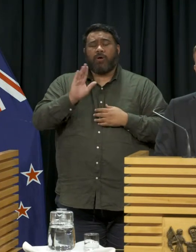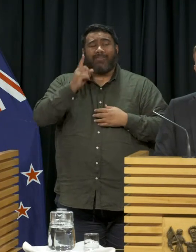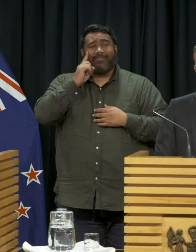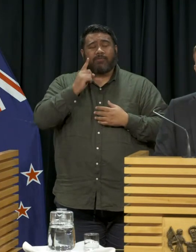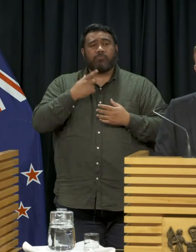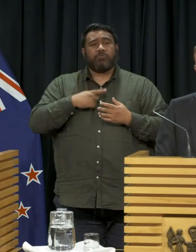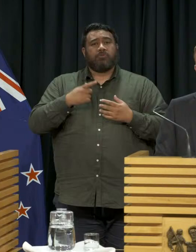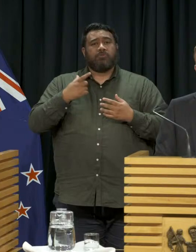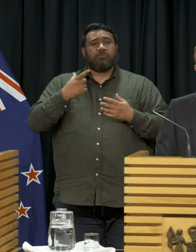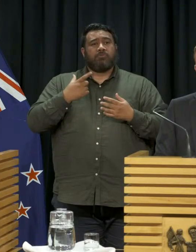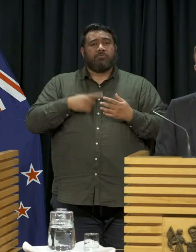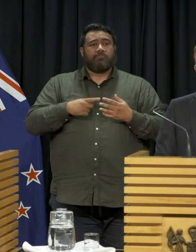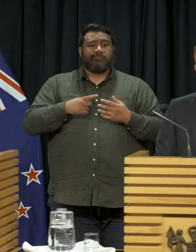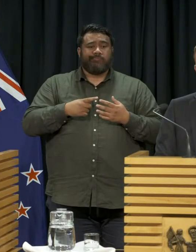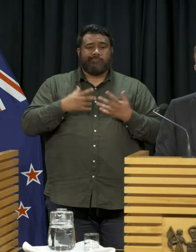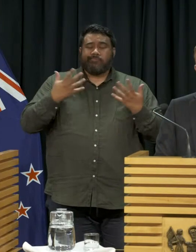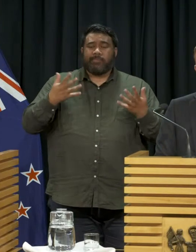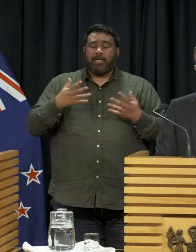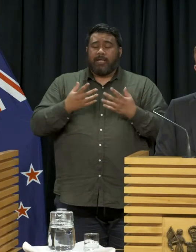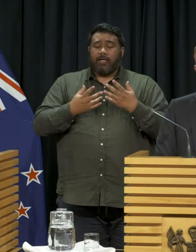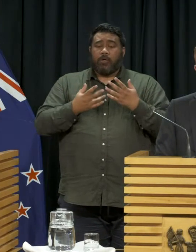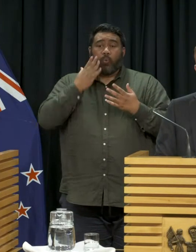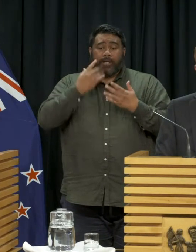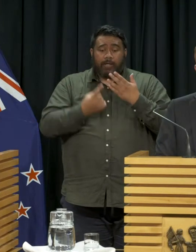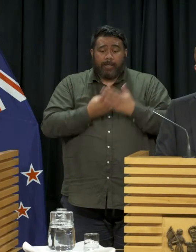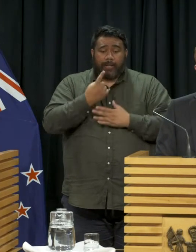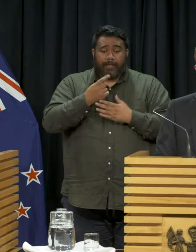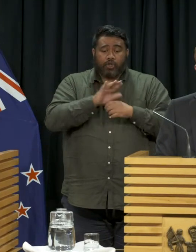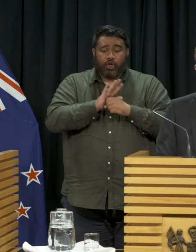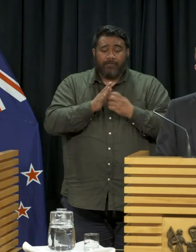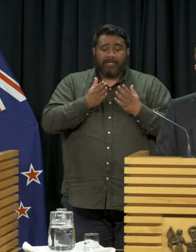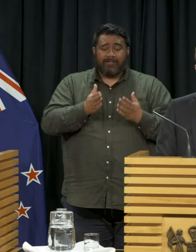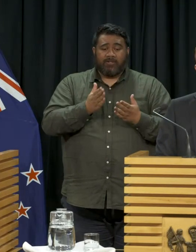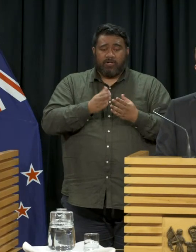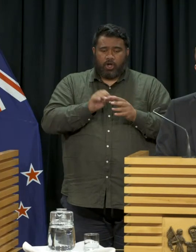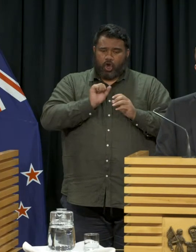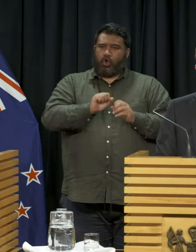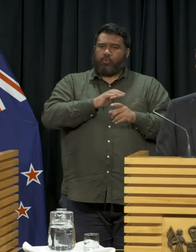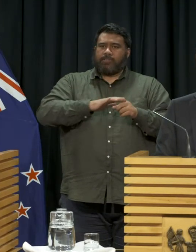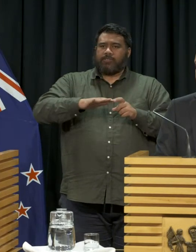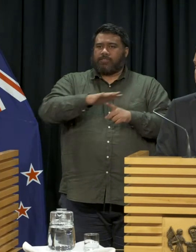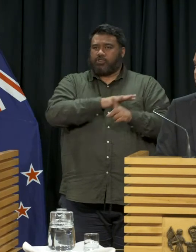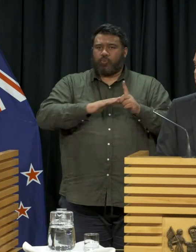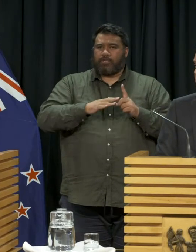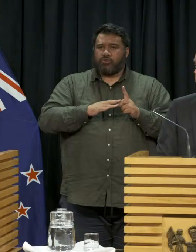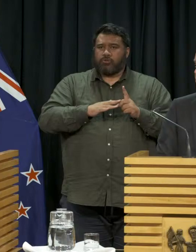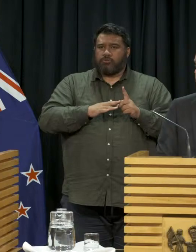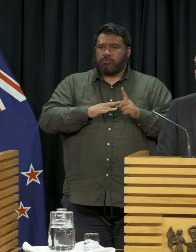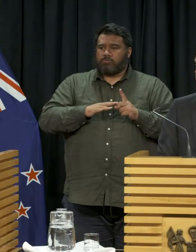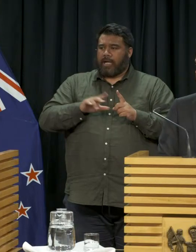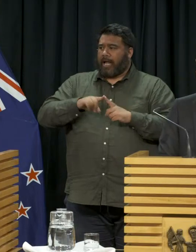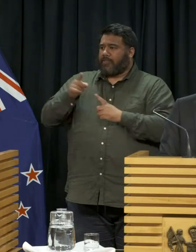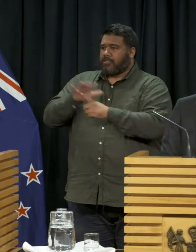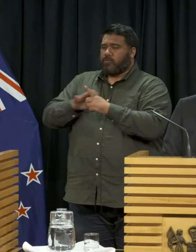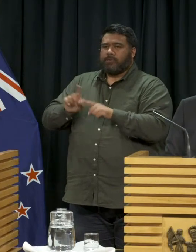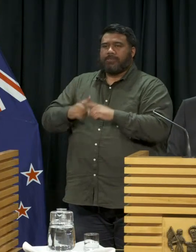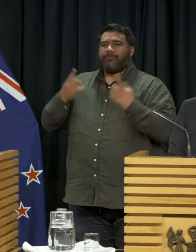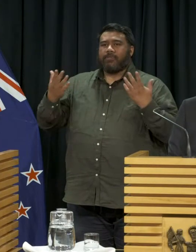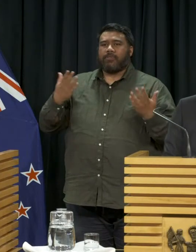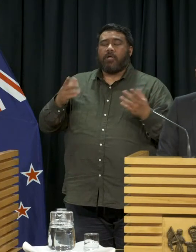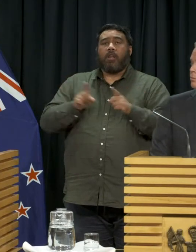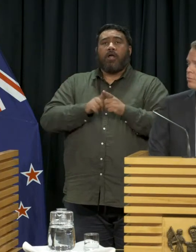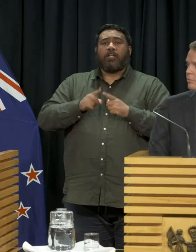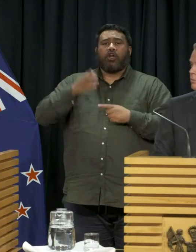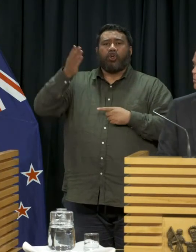case will have its own circumstances. So what we were dealing with in Northern was a situation of a